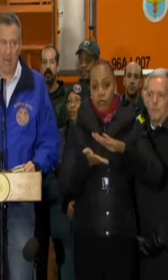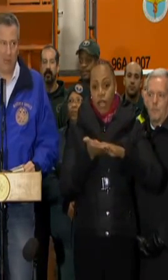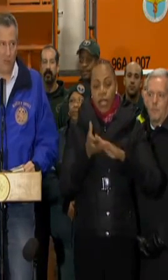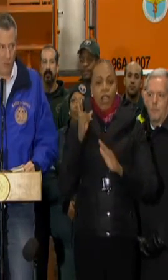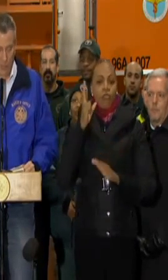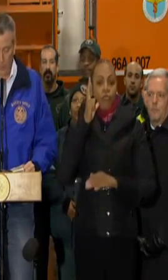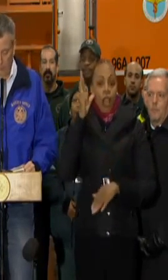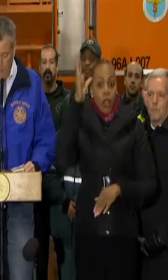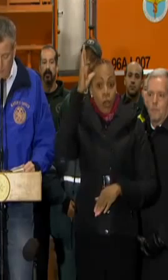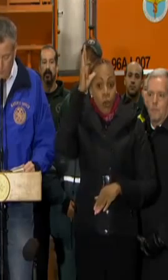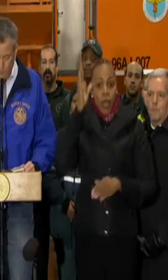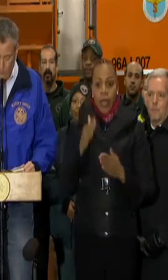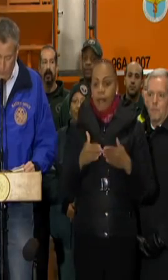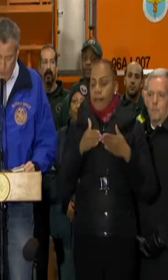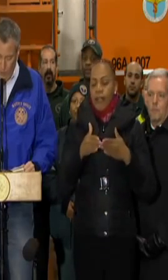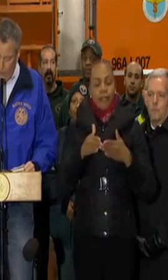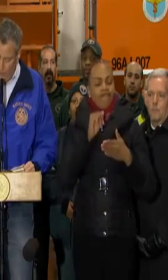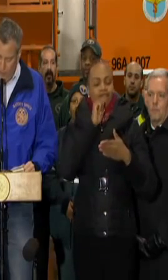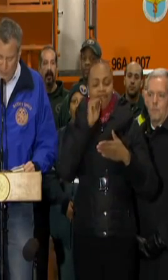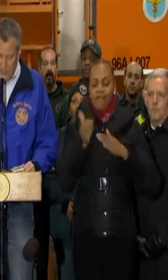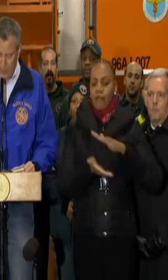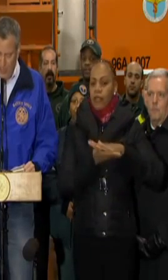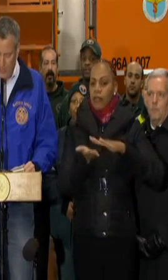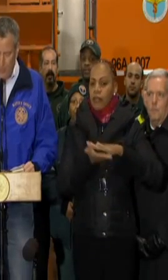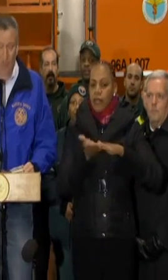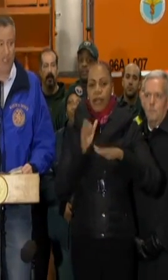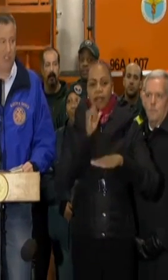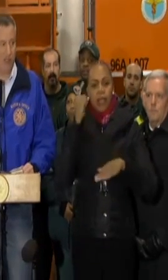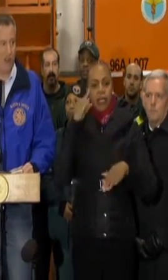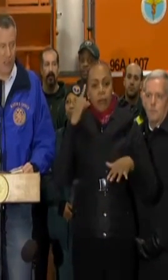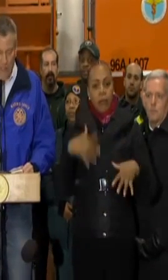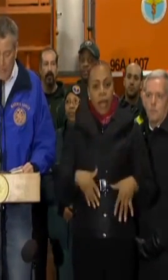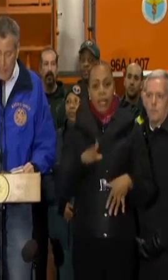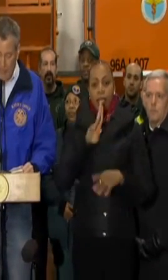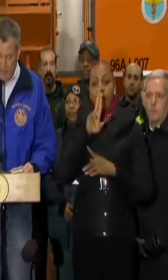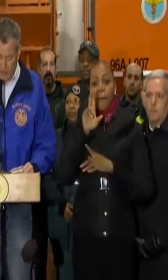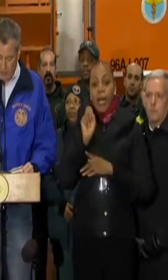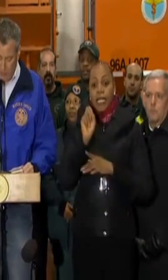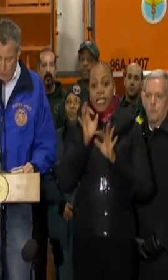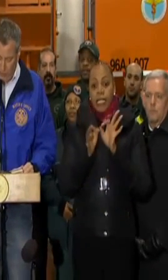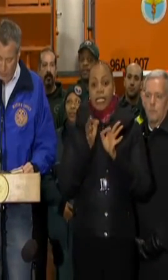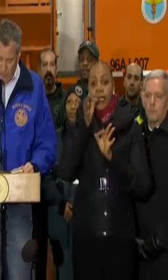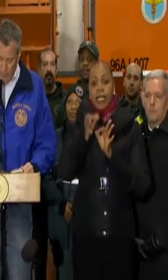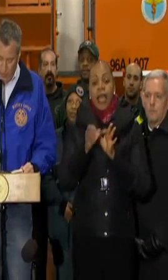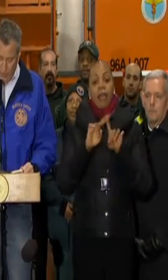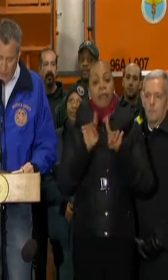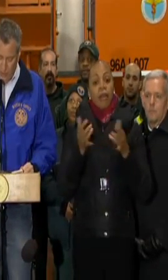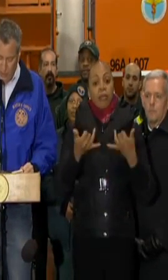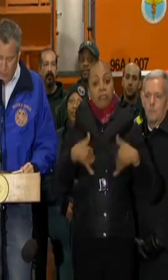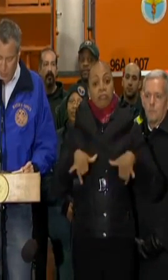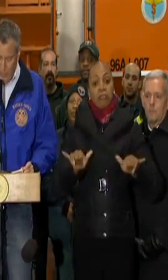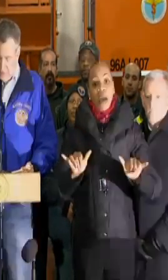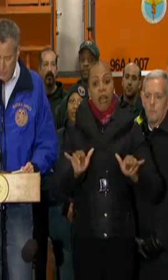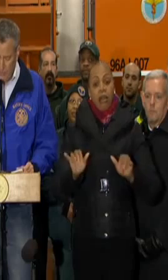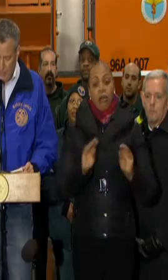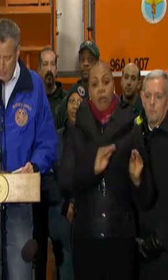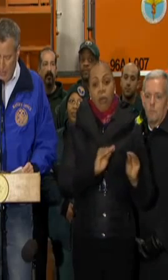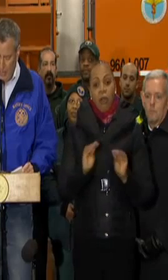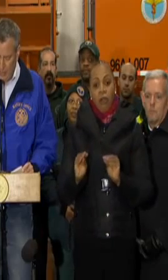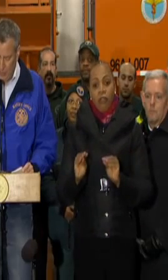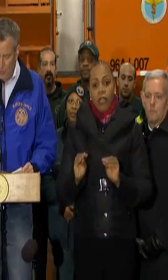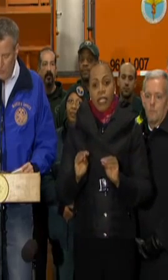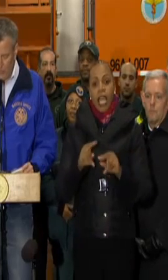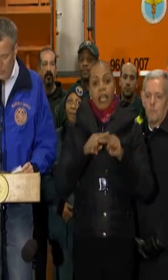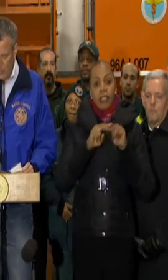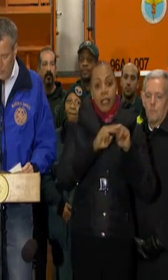is not running. Not surprisingly, buses are delayed, but they are still moving. Subways